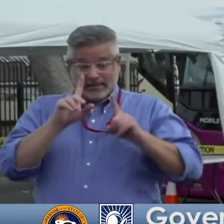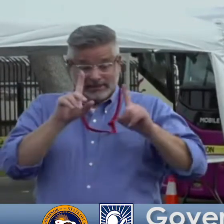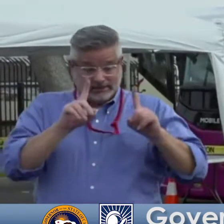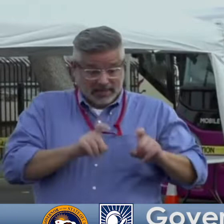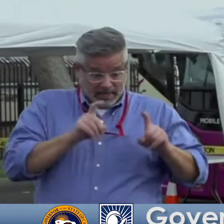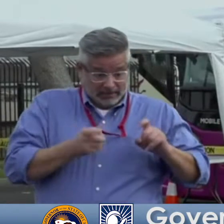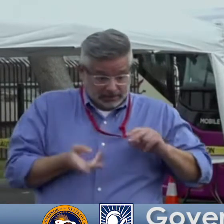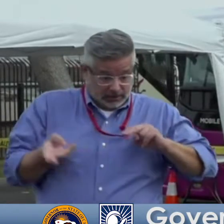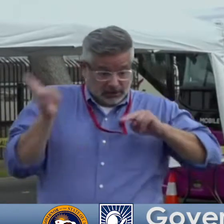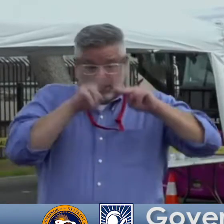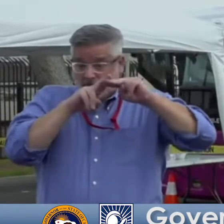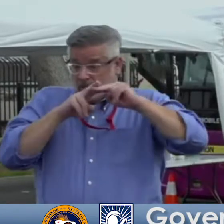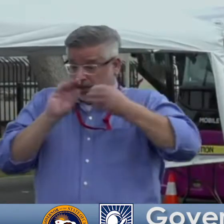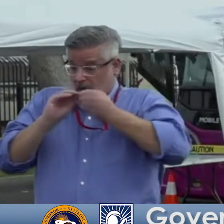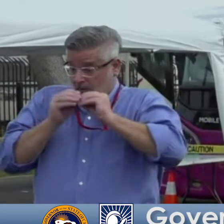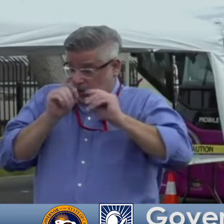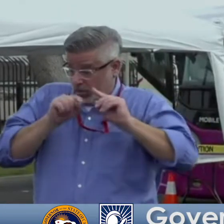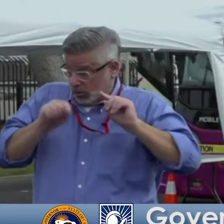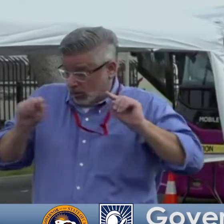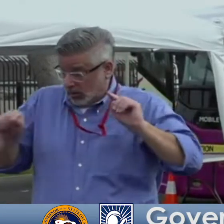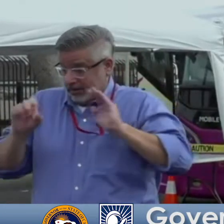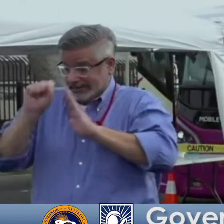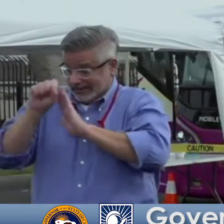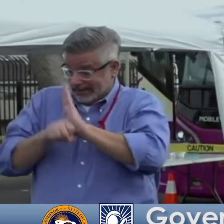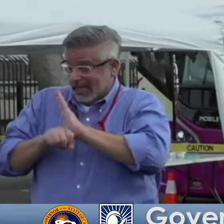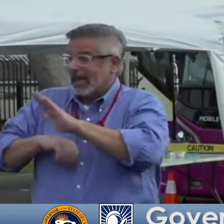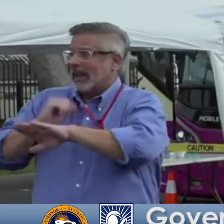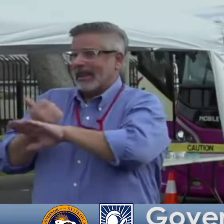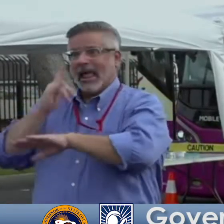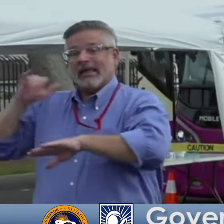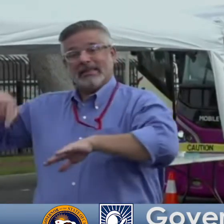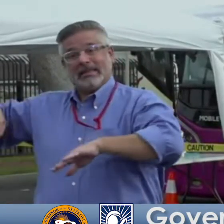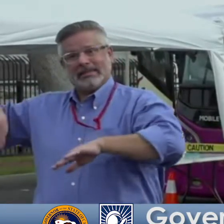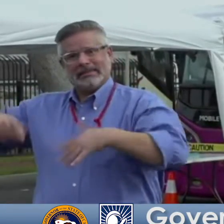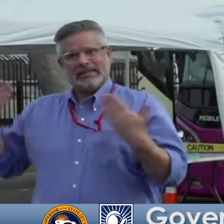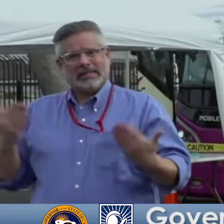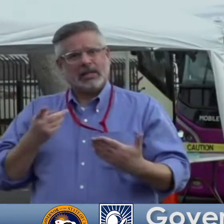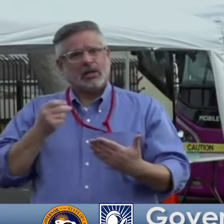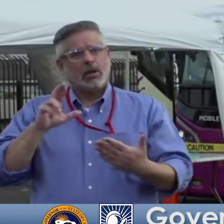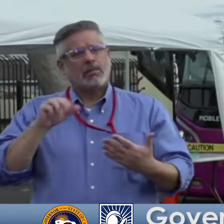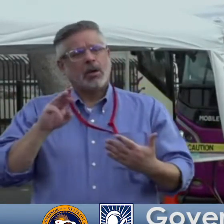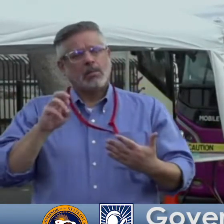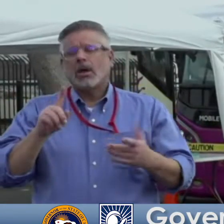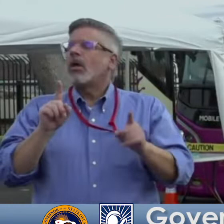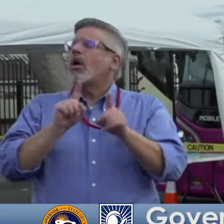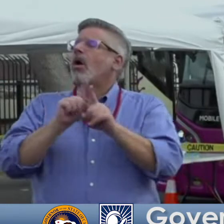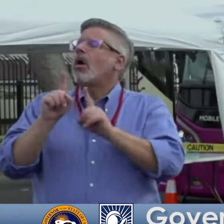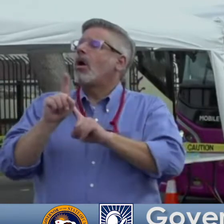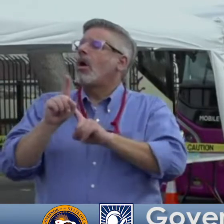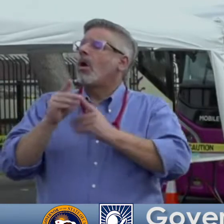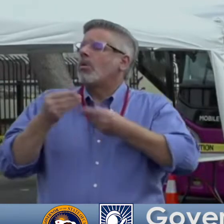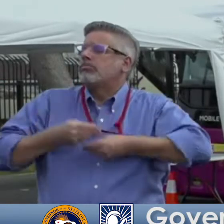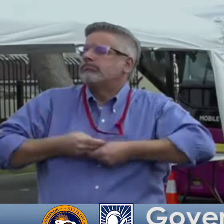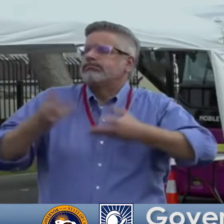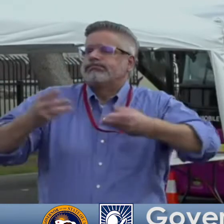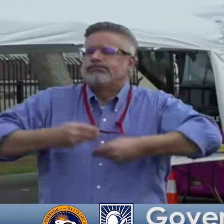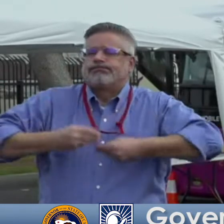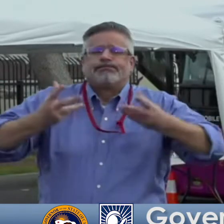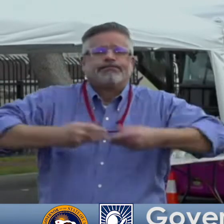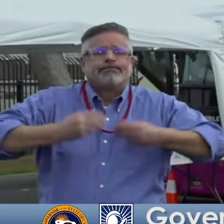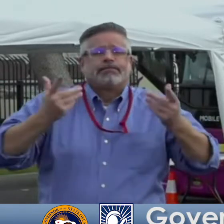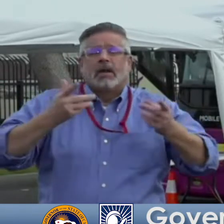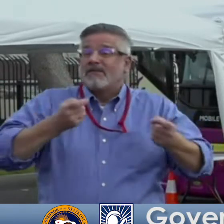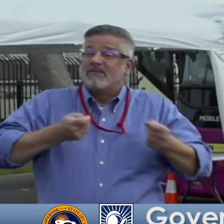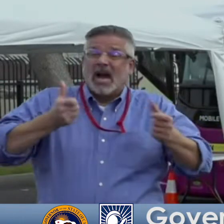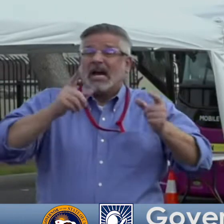capacity of state sites like this one here in Paramount, but also to distribute millions of those